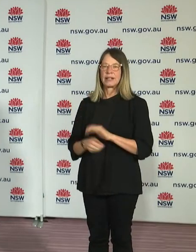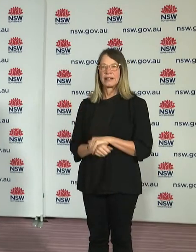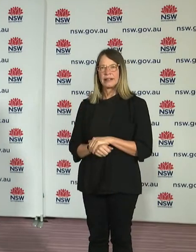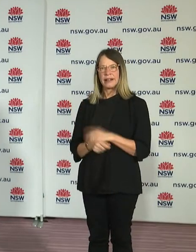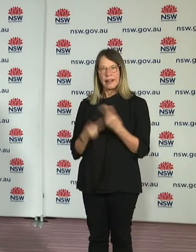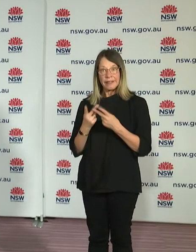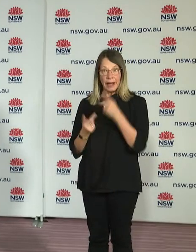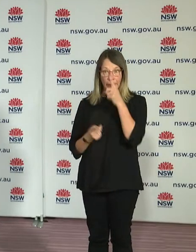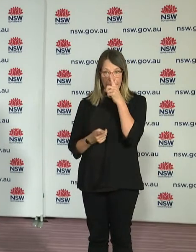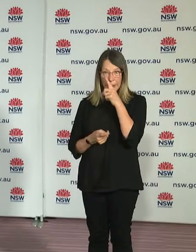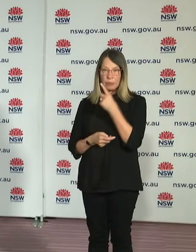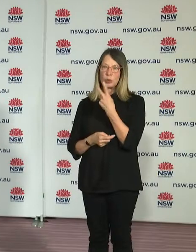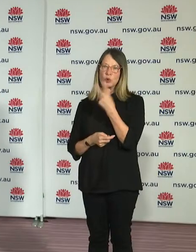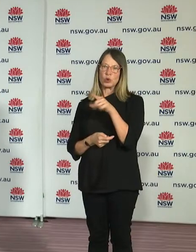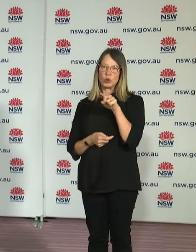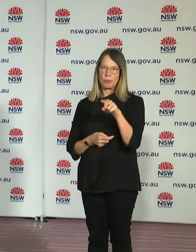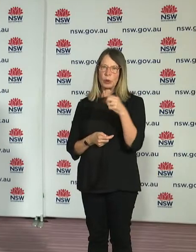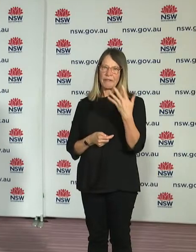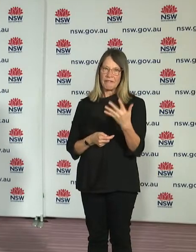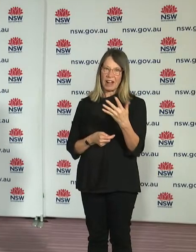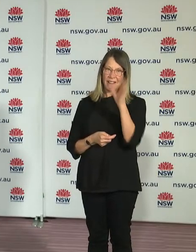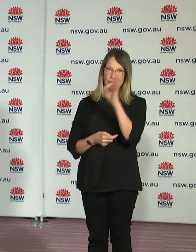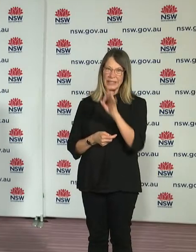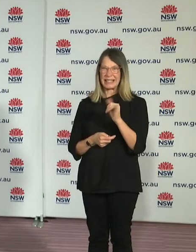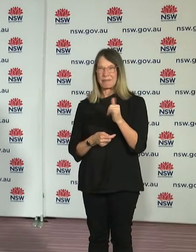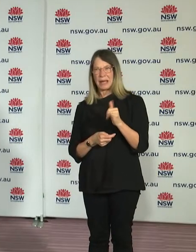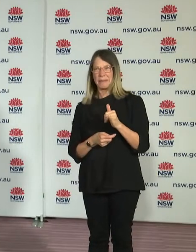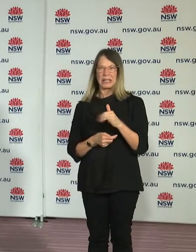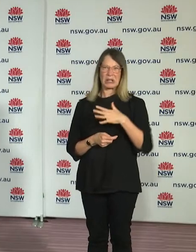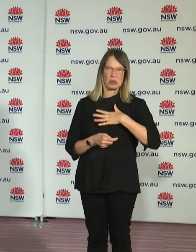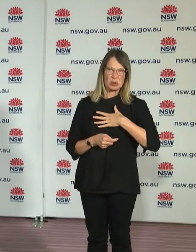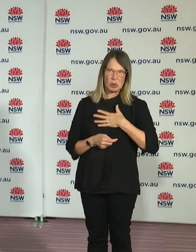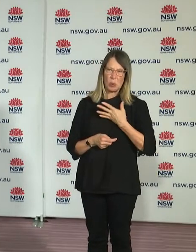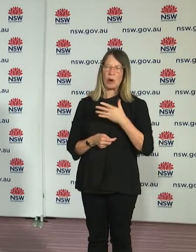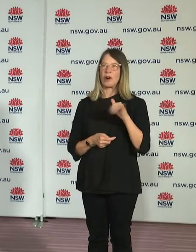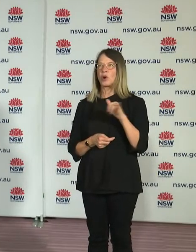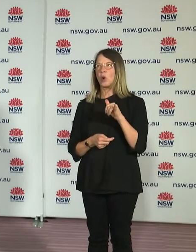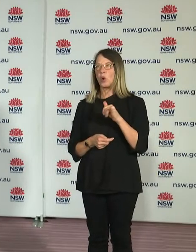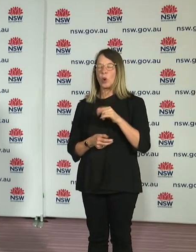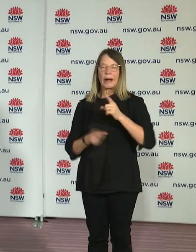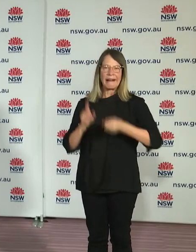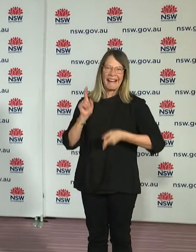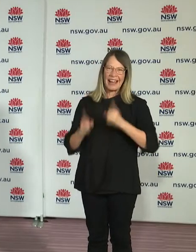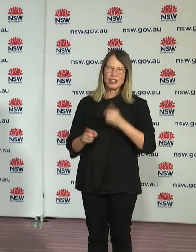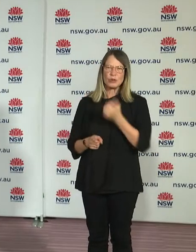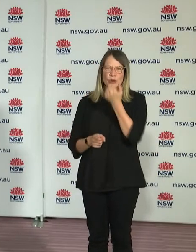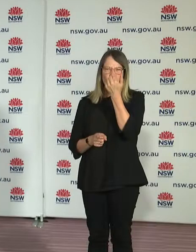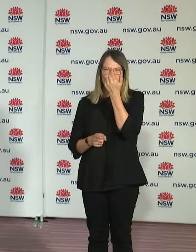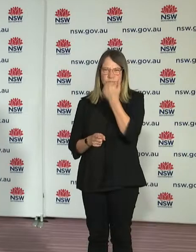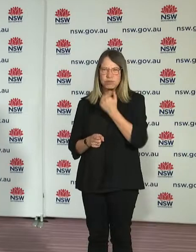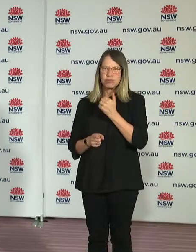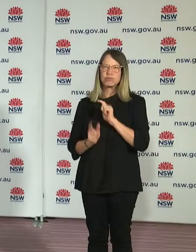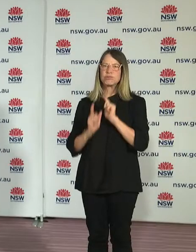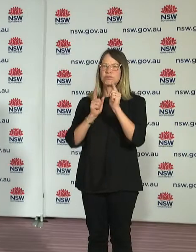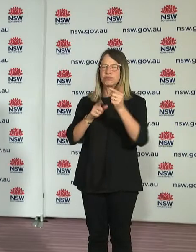includes people who might have a different view, but it also includes people who are casual, who haven't been